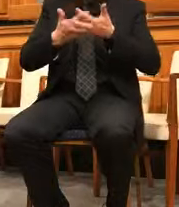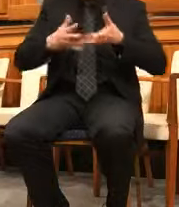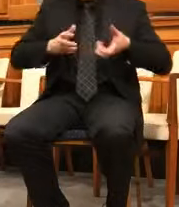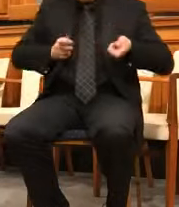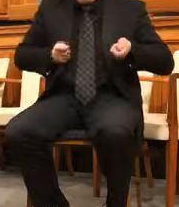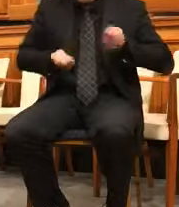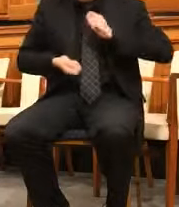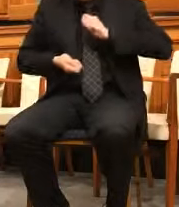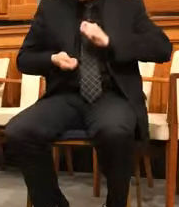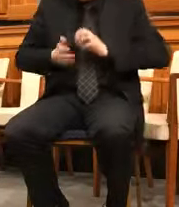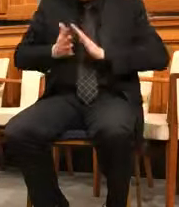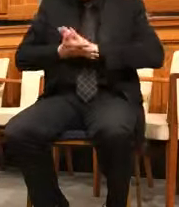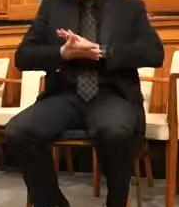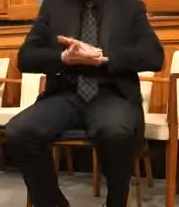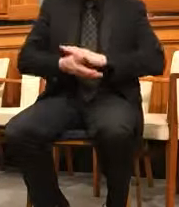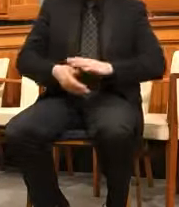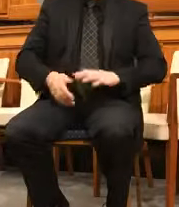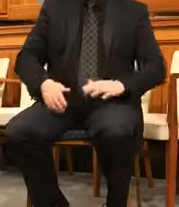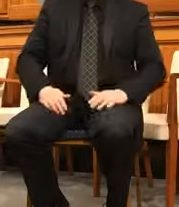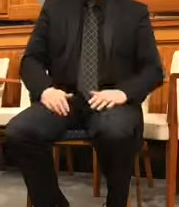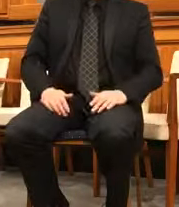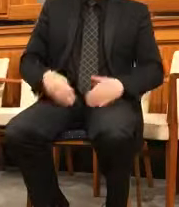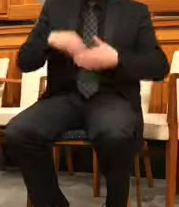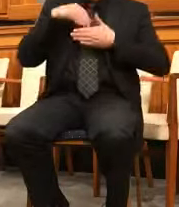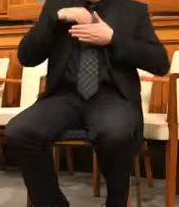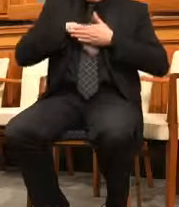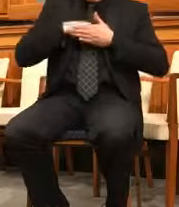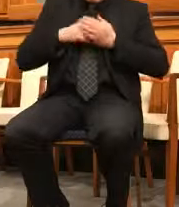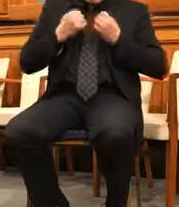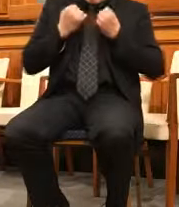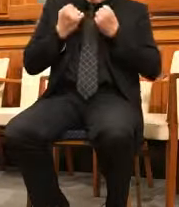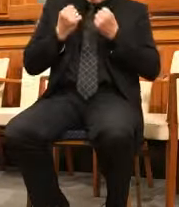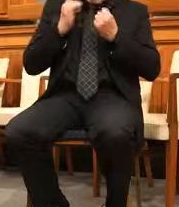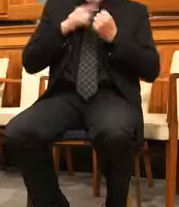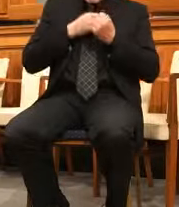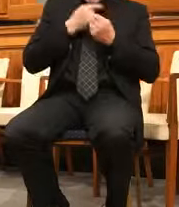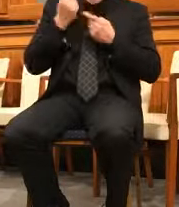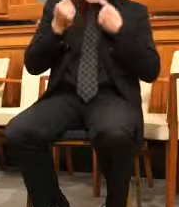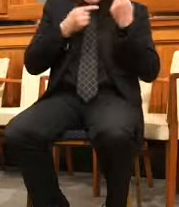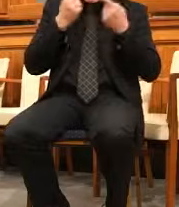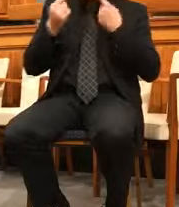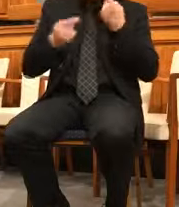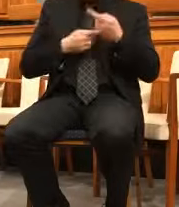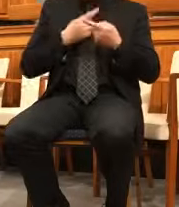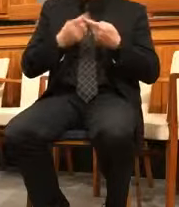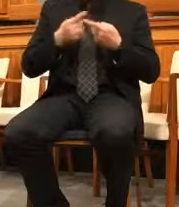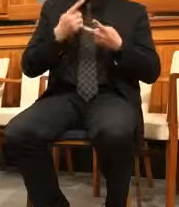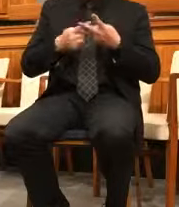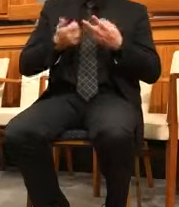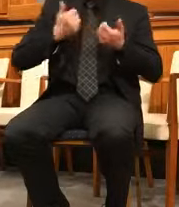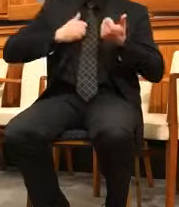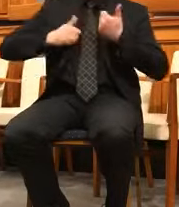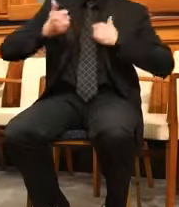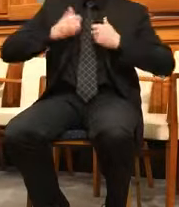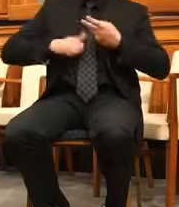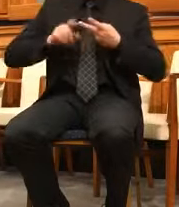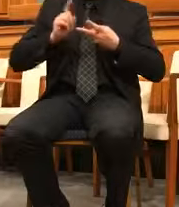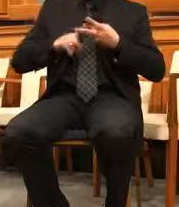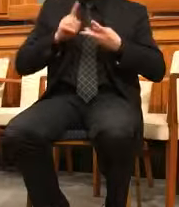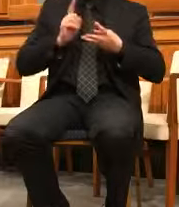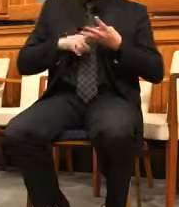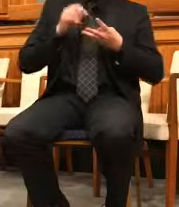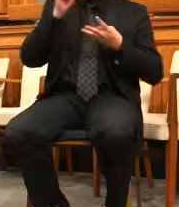ruined. And there were lies in everyone, and pride in everyone, and greed